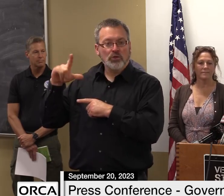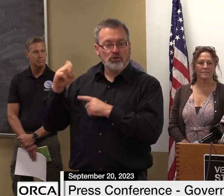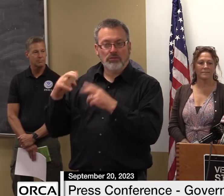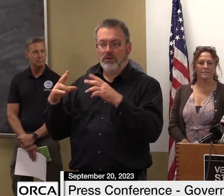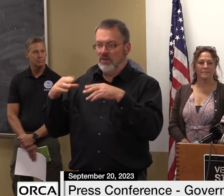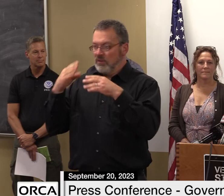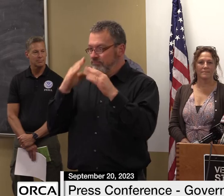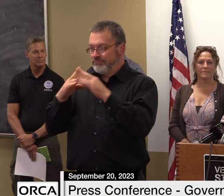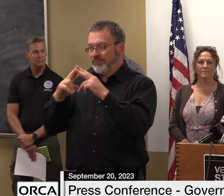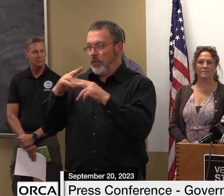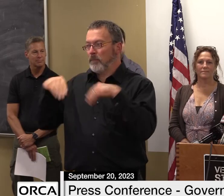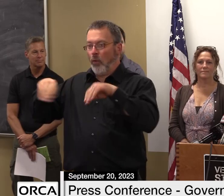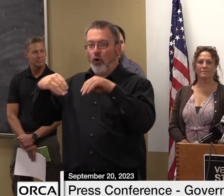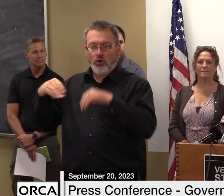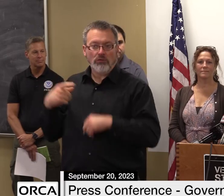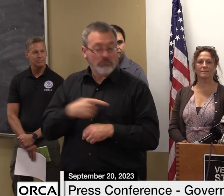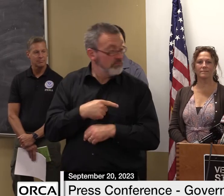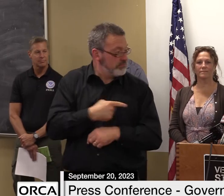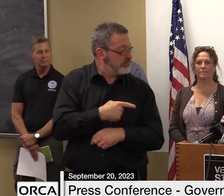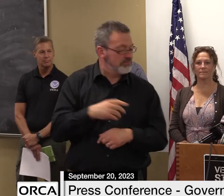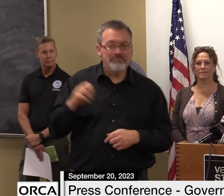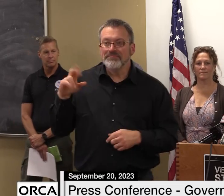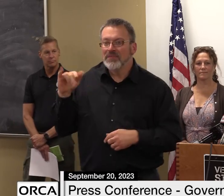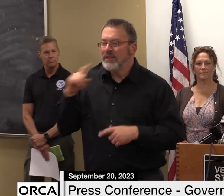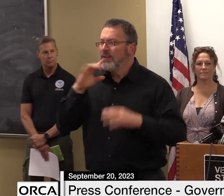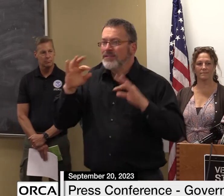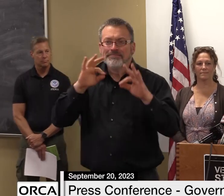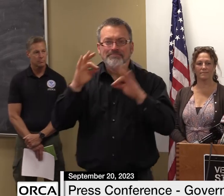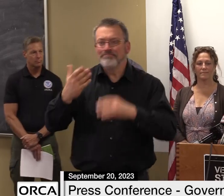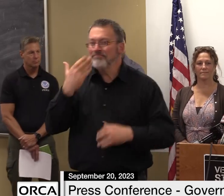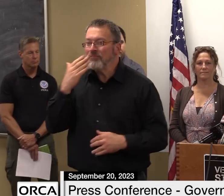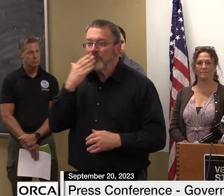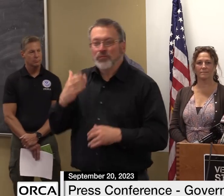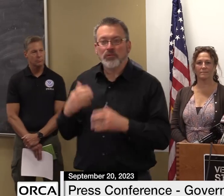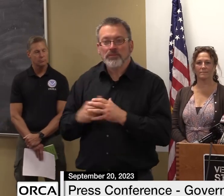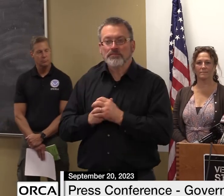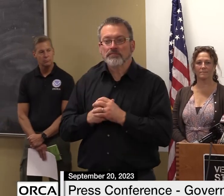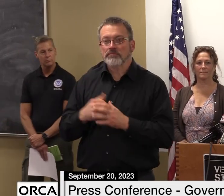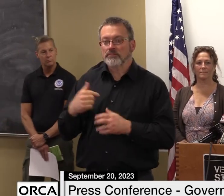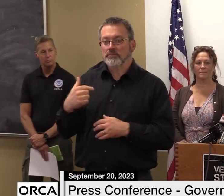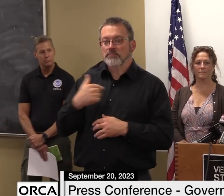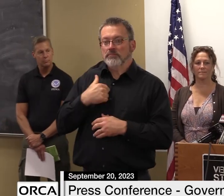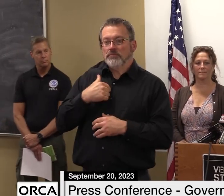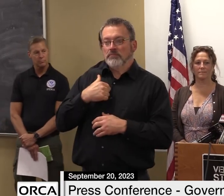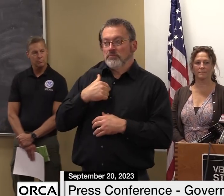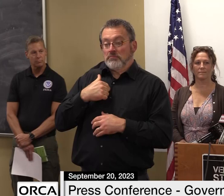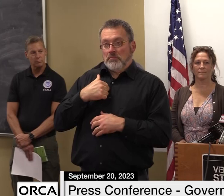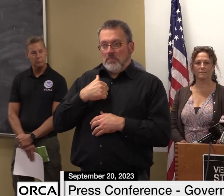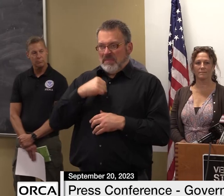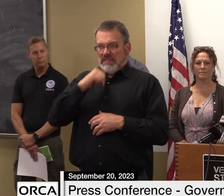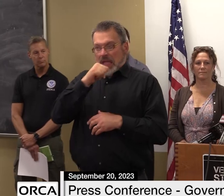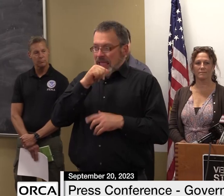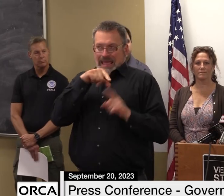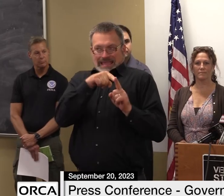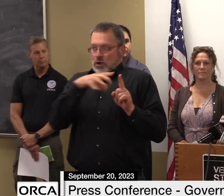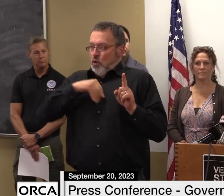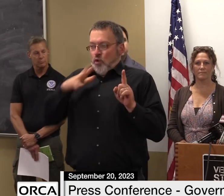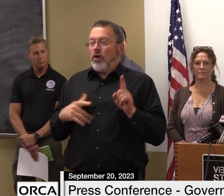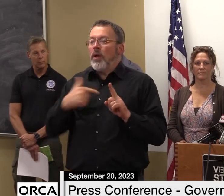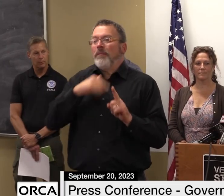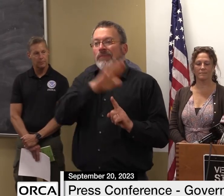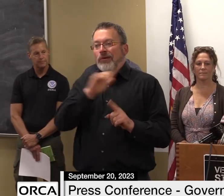Good morning. My name is Erica Hayes. I am the daughter of the new owners of the Cambridge Village Market, Ron and Linda